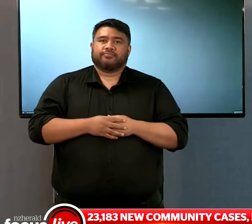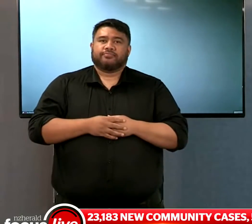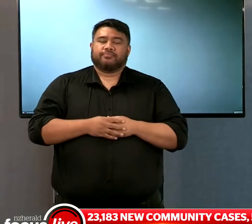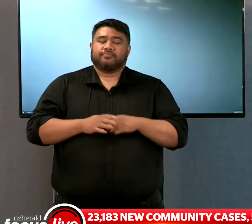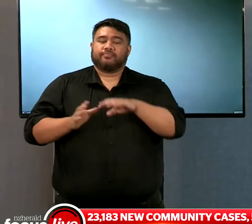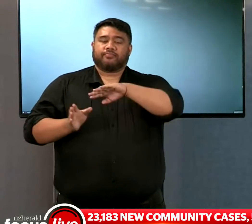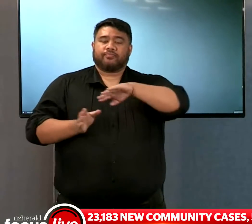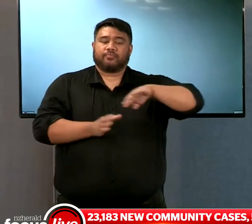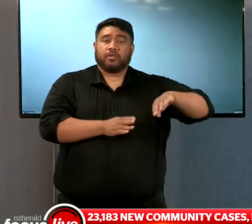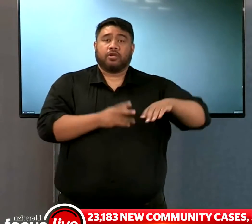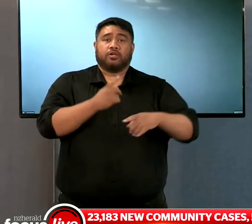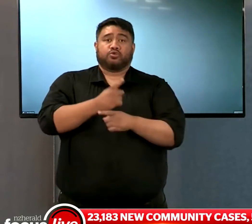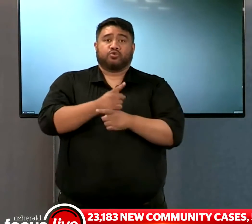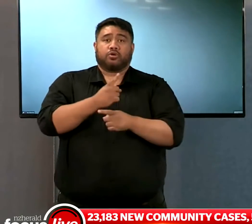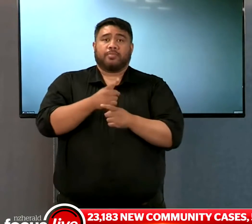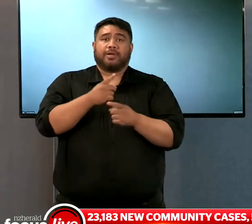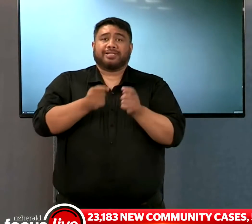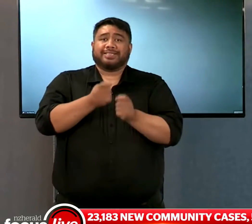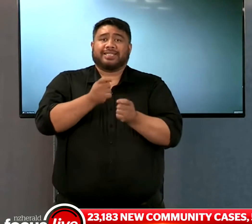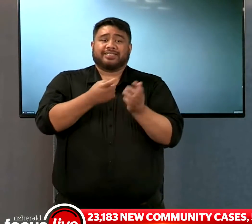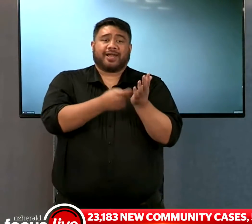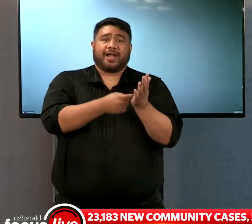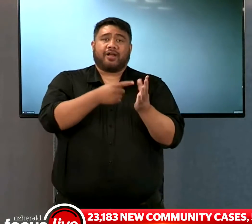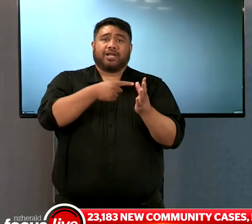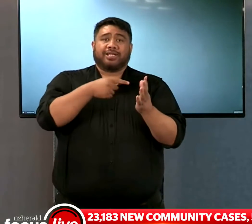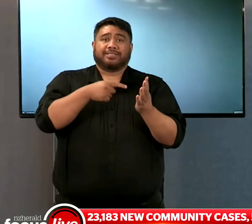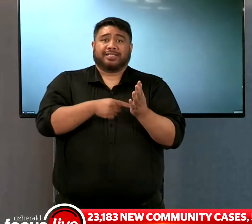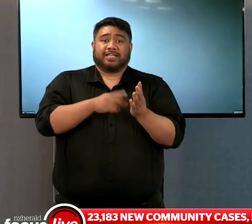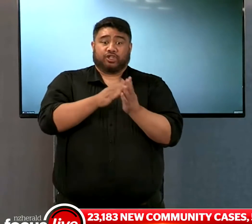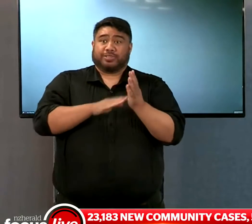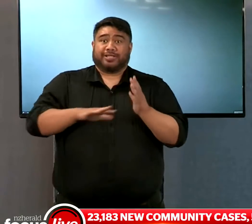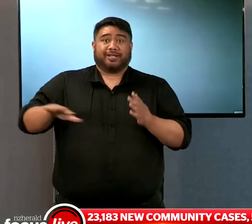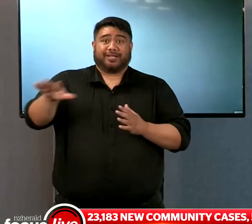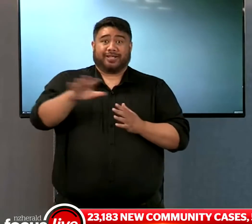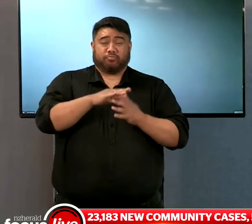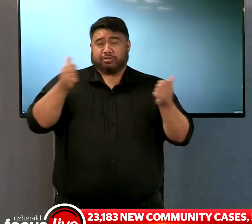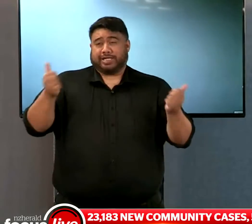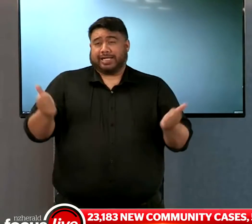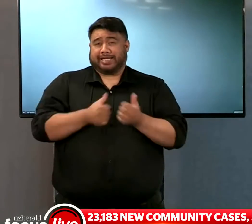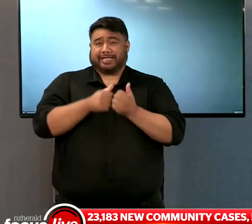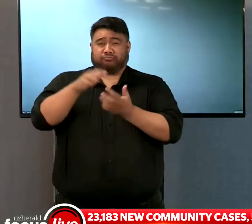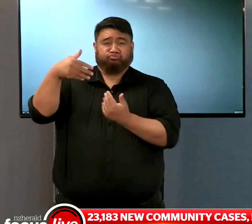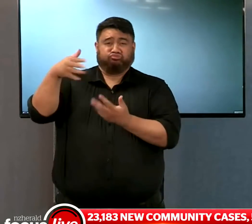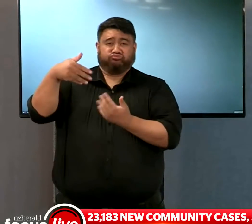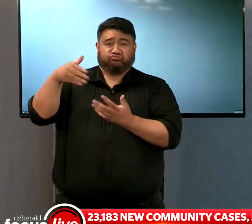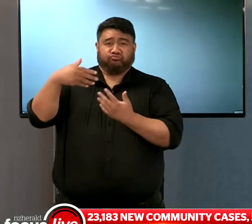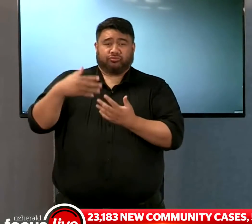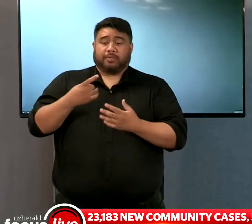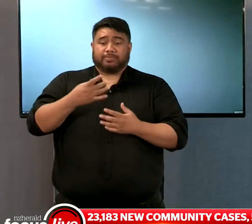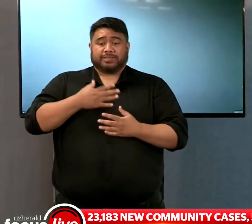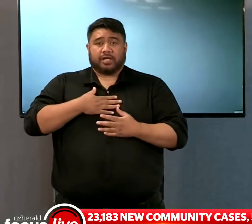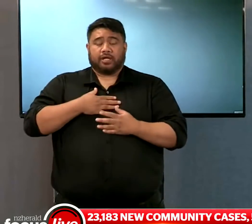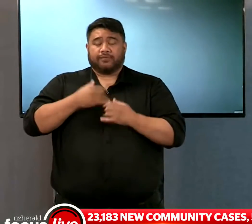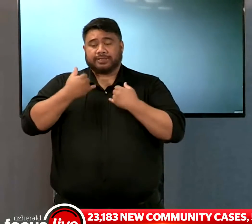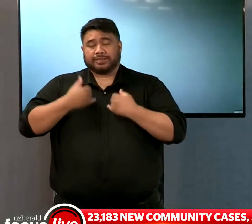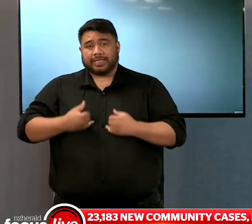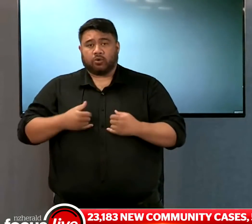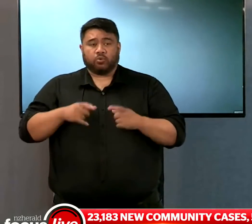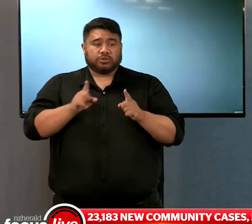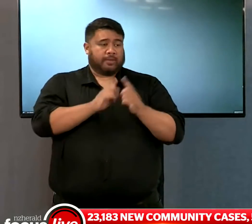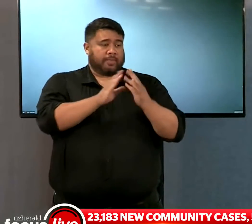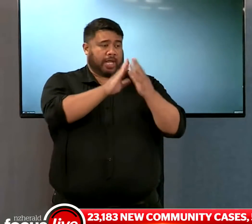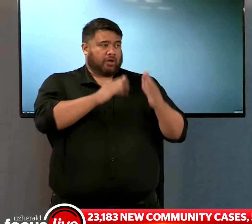Rapid antigen tests are being taken up around the country by people who have symptoms or are household contacts, and